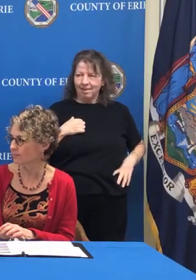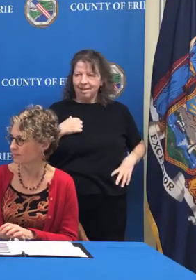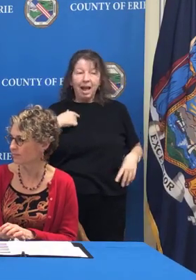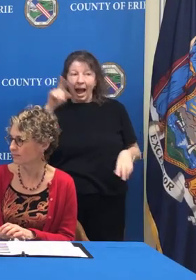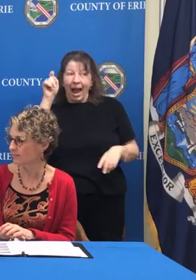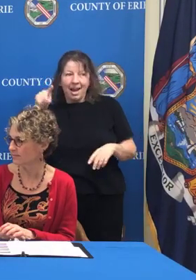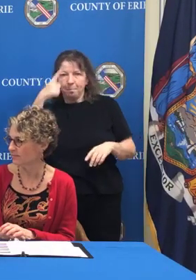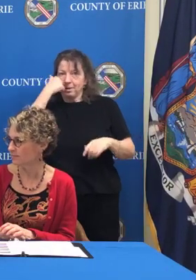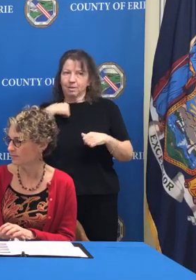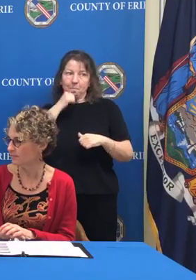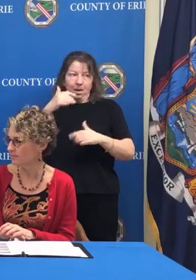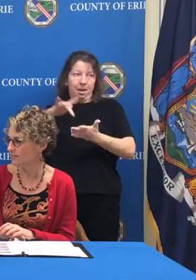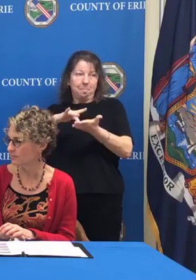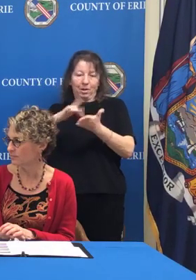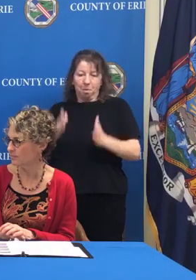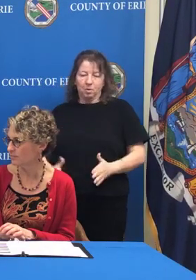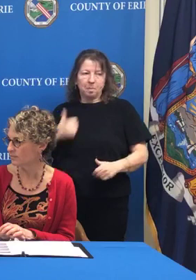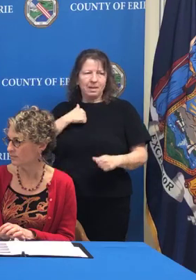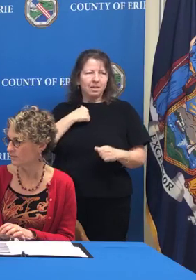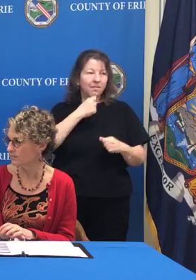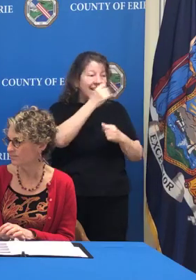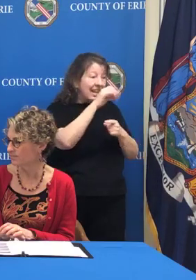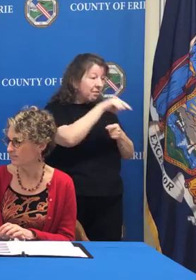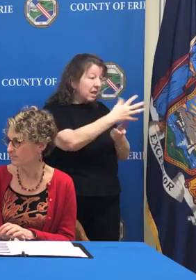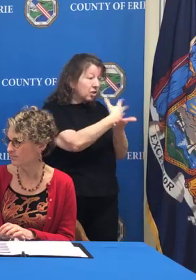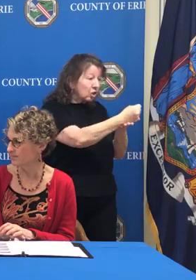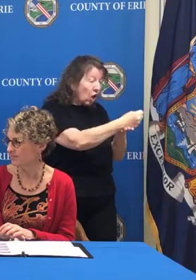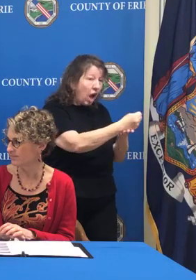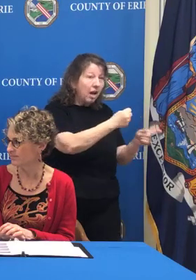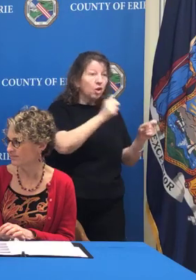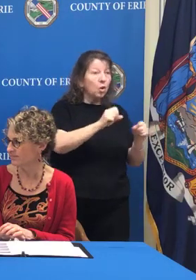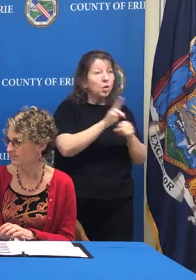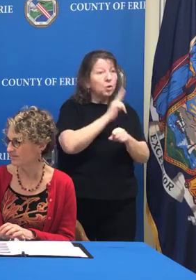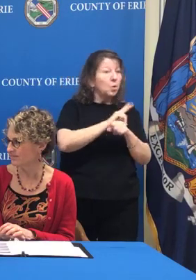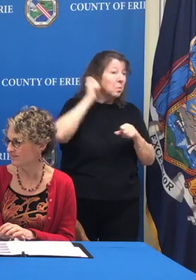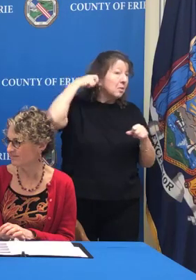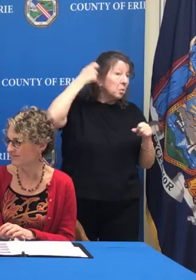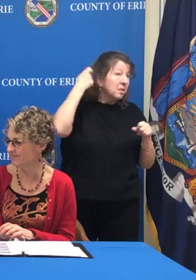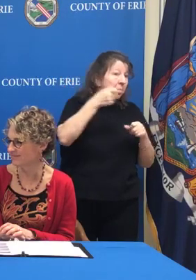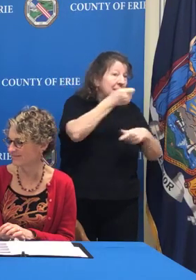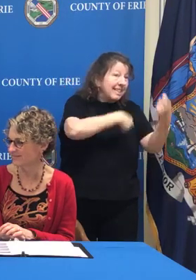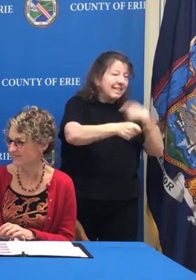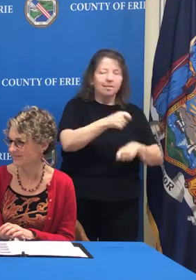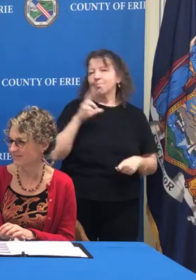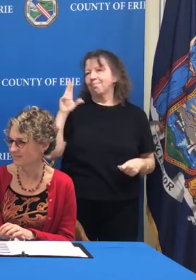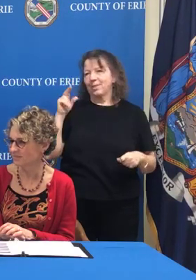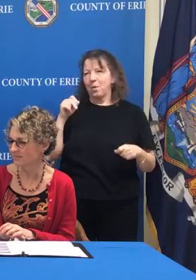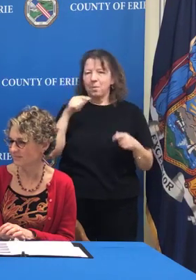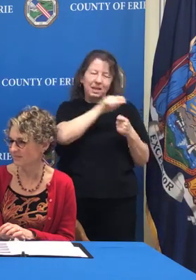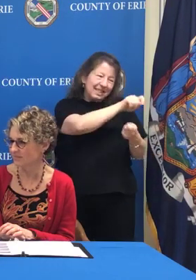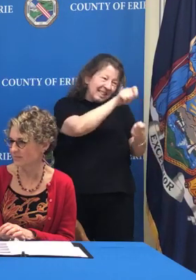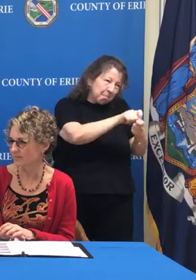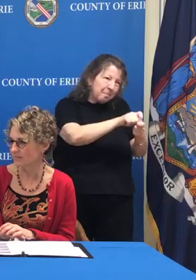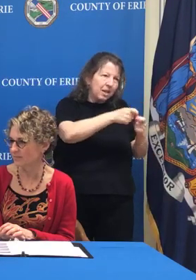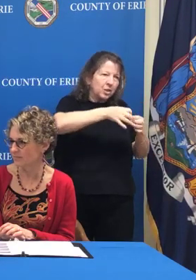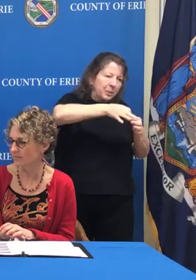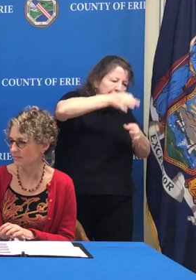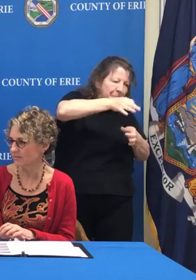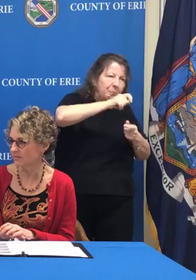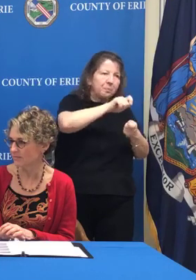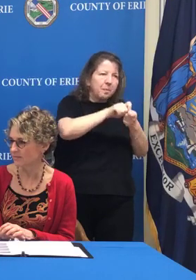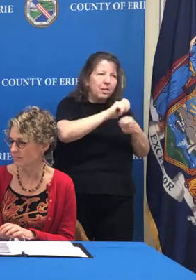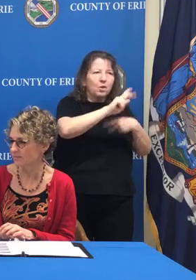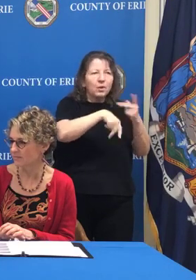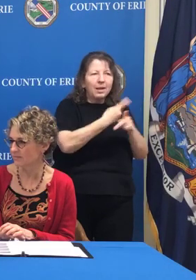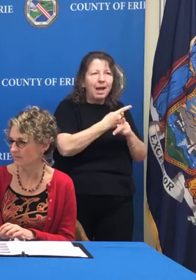being the medical personnel, if we were out of swabs, could we use Q-tips? And the answer is no. They have to be specially designed. They have a